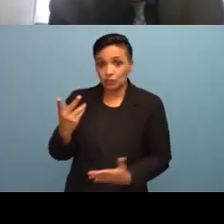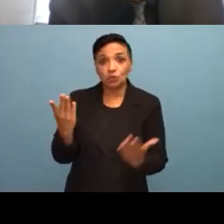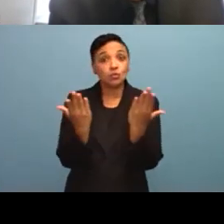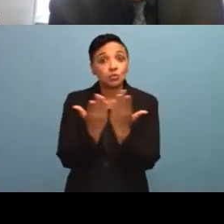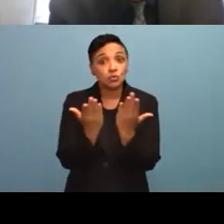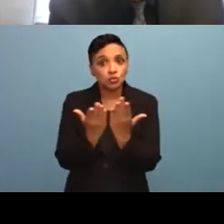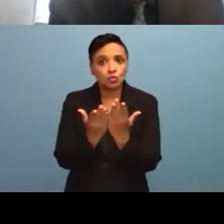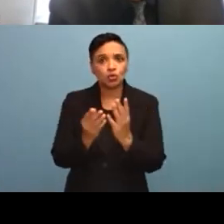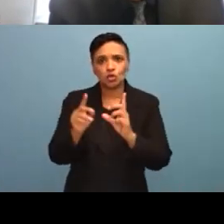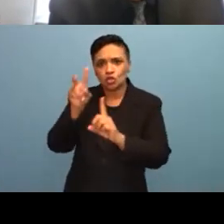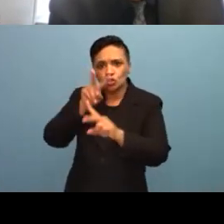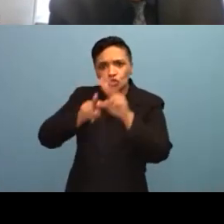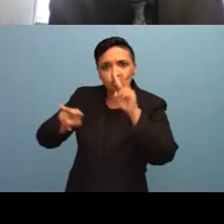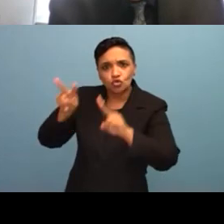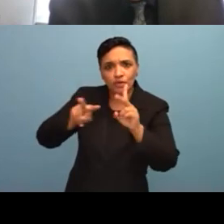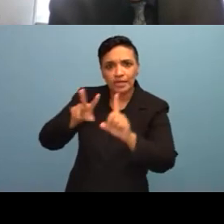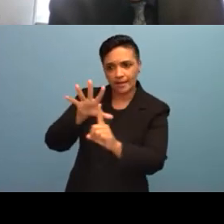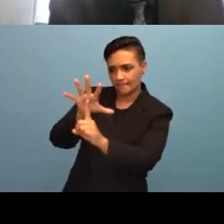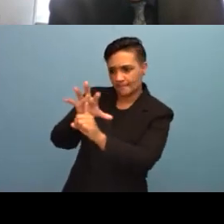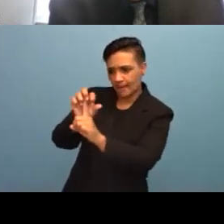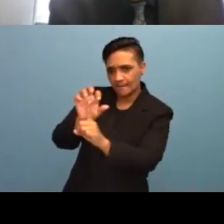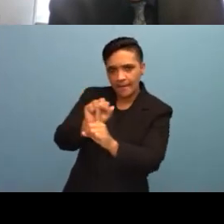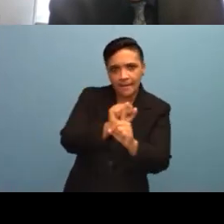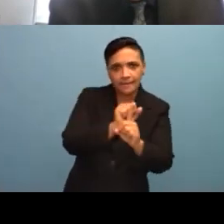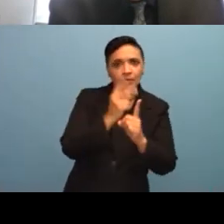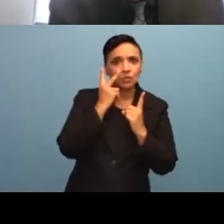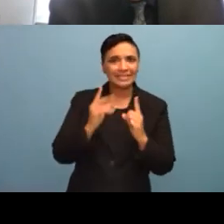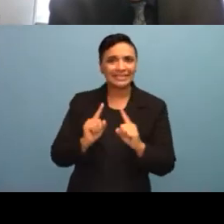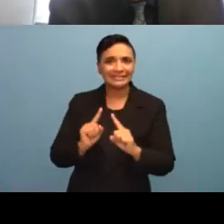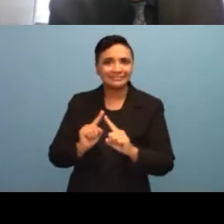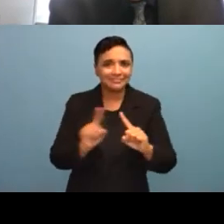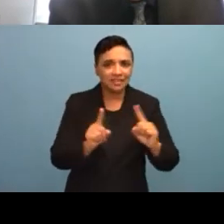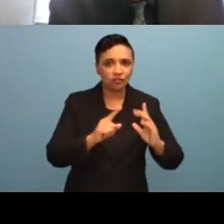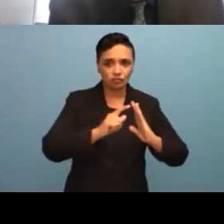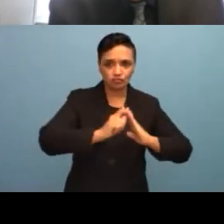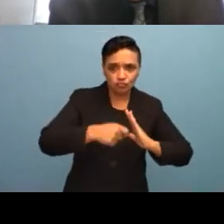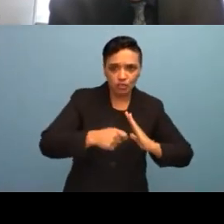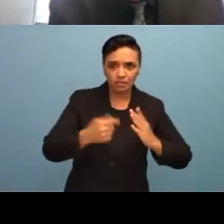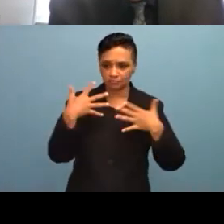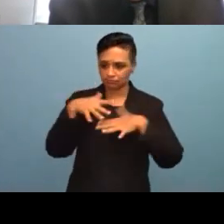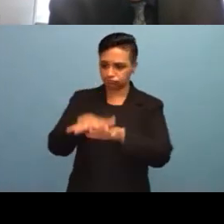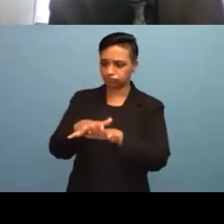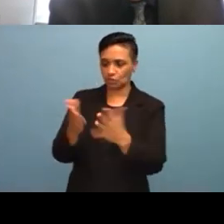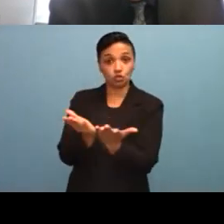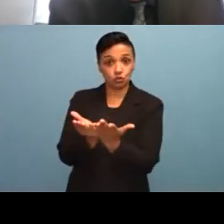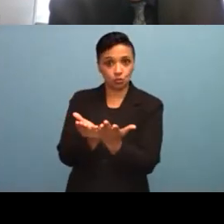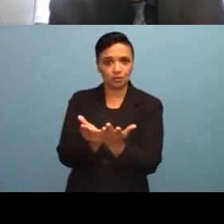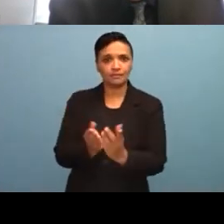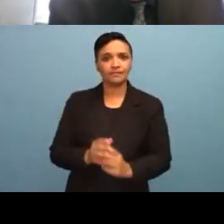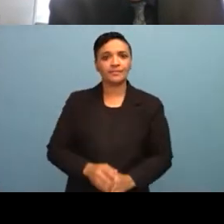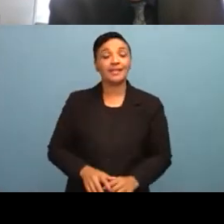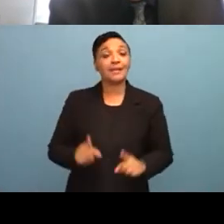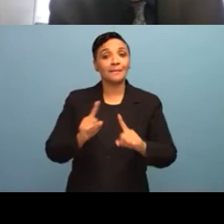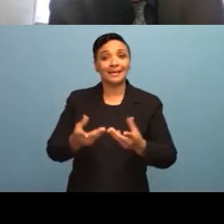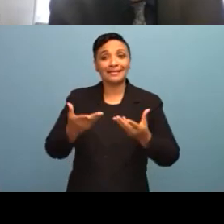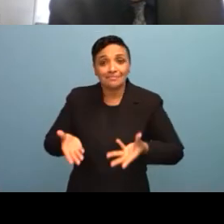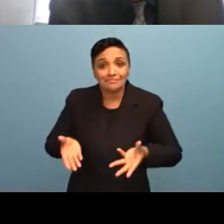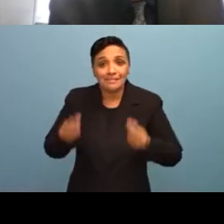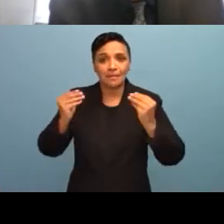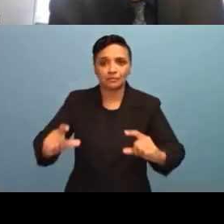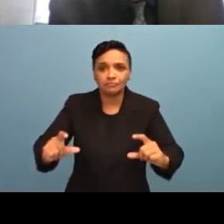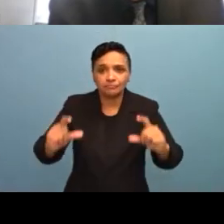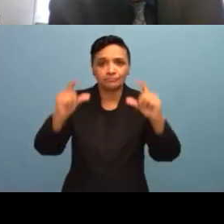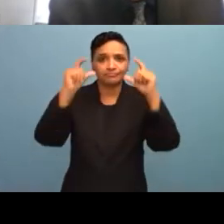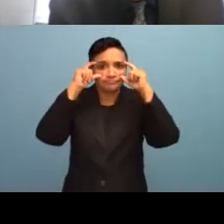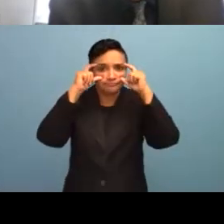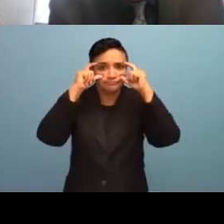is relatively easy to embed within different layers of different programs and integrating it in. But getting the spectacles, getting the provisions of these